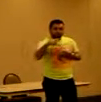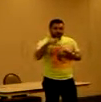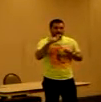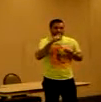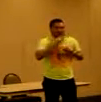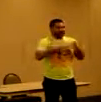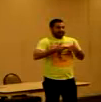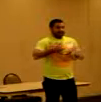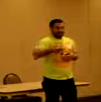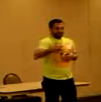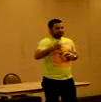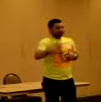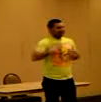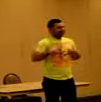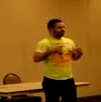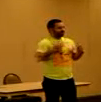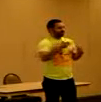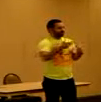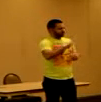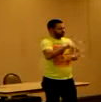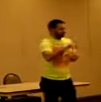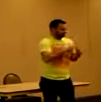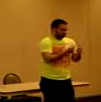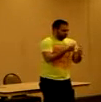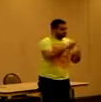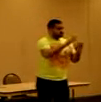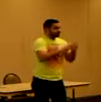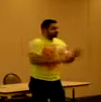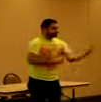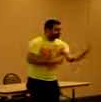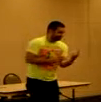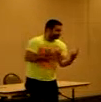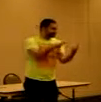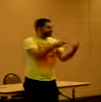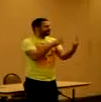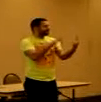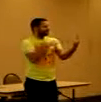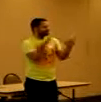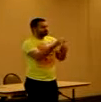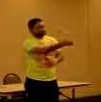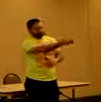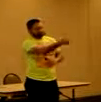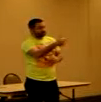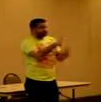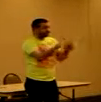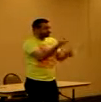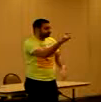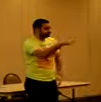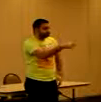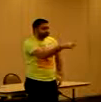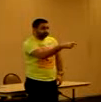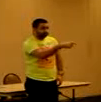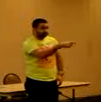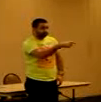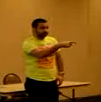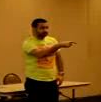licensure passes, if somebody wants to be hired, let's say an interpreter comes in, you have certification, okay, are you